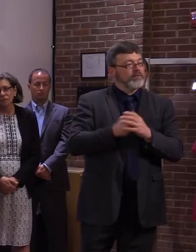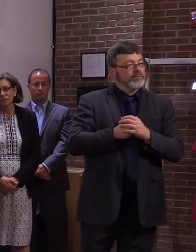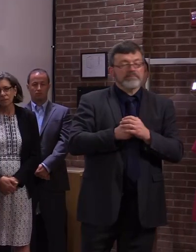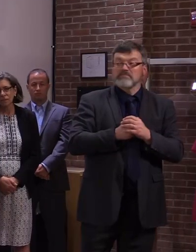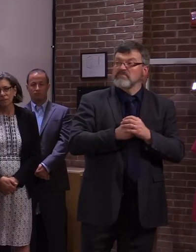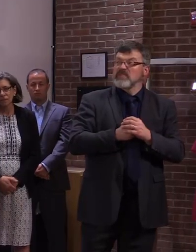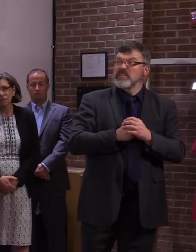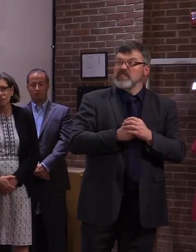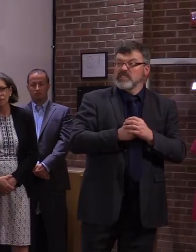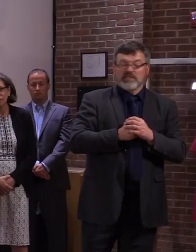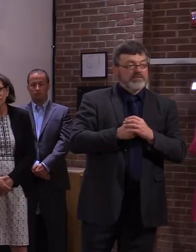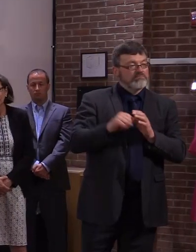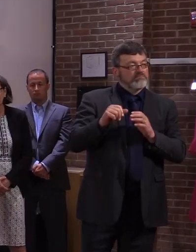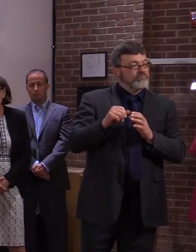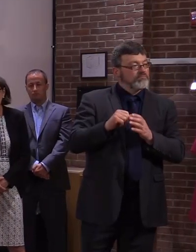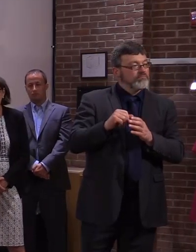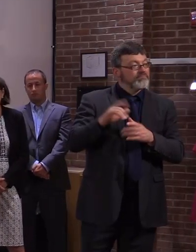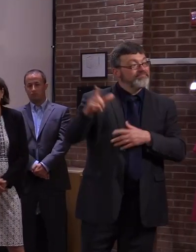Hi,